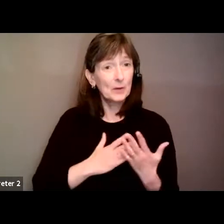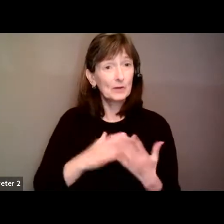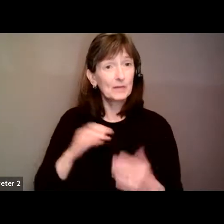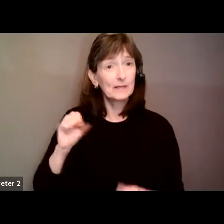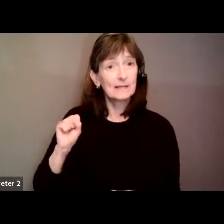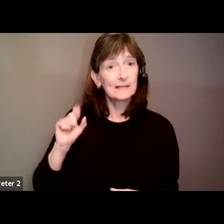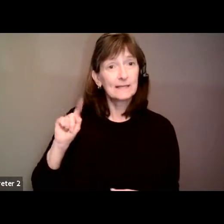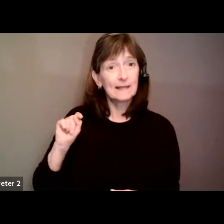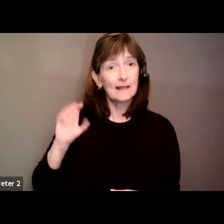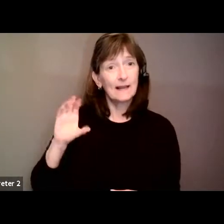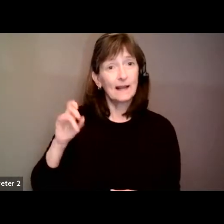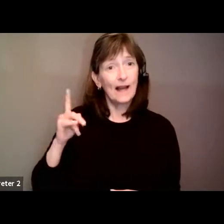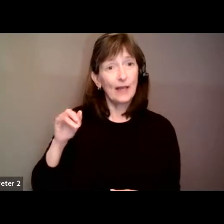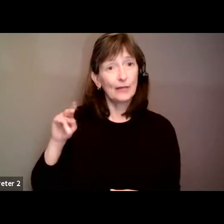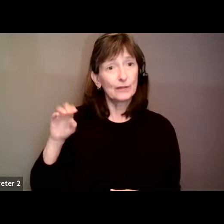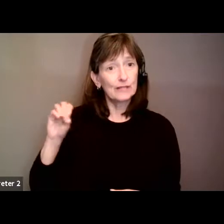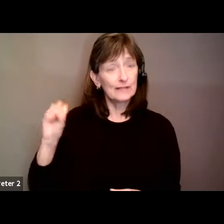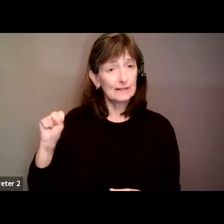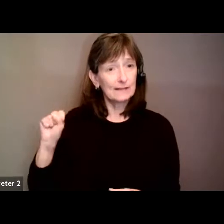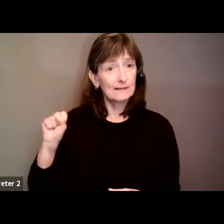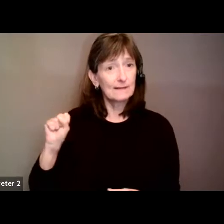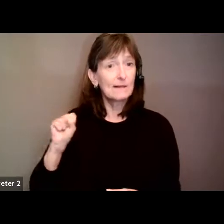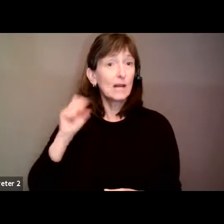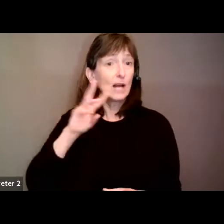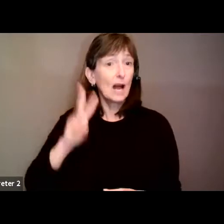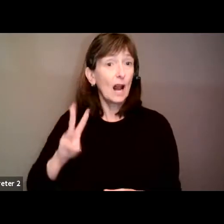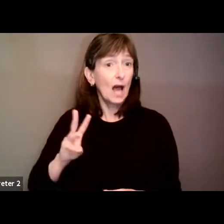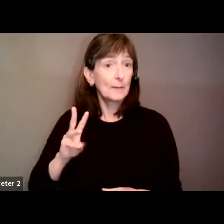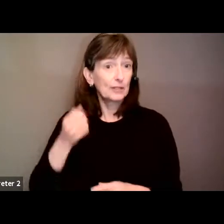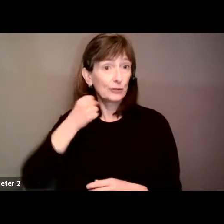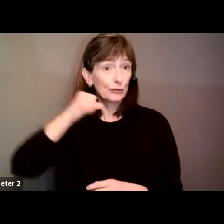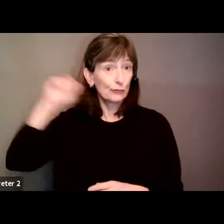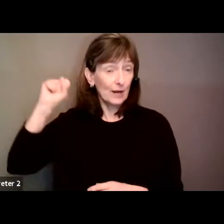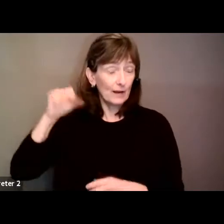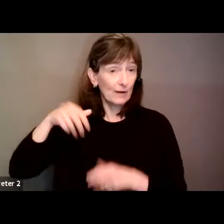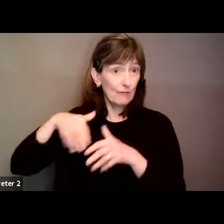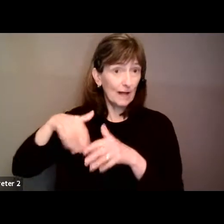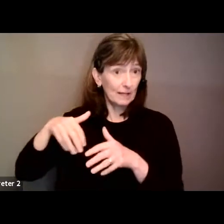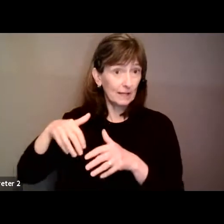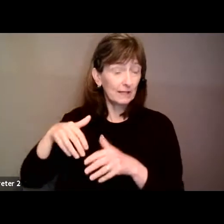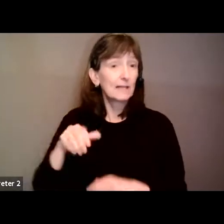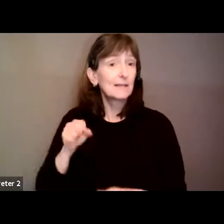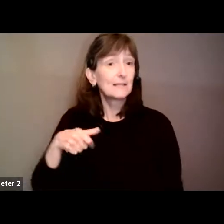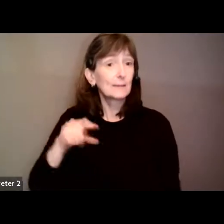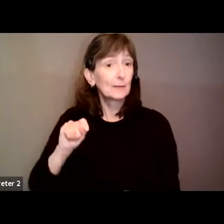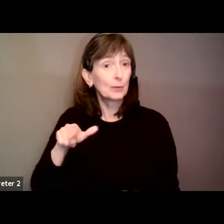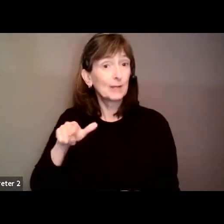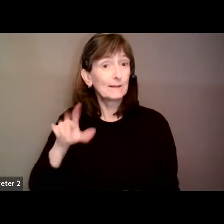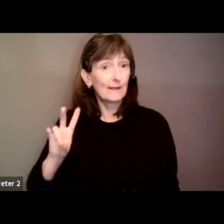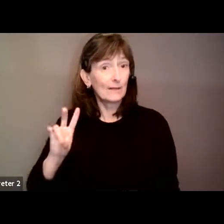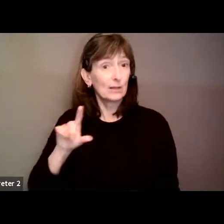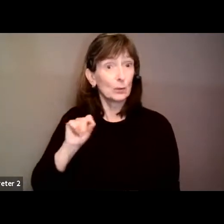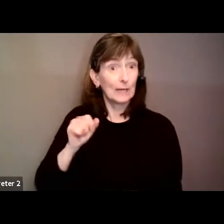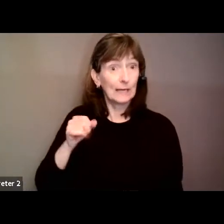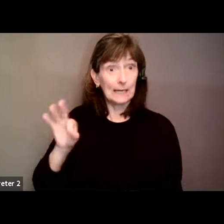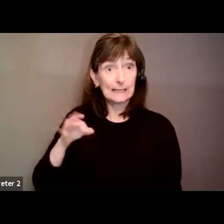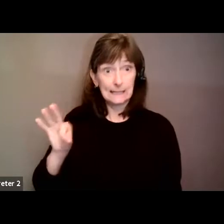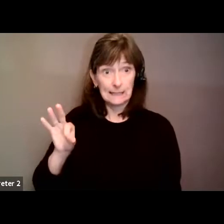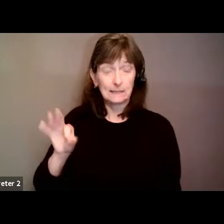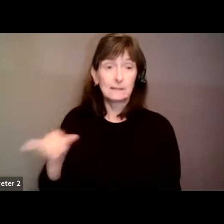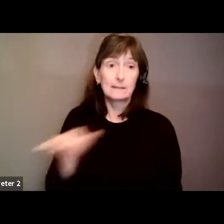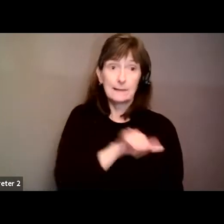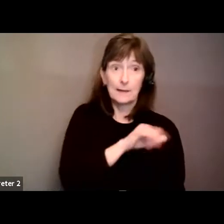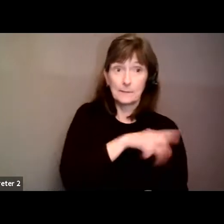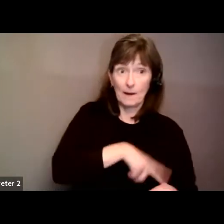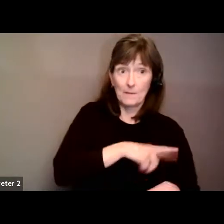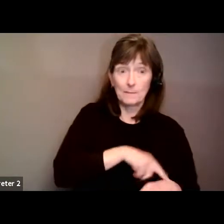Catharines Climate Strike Rally, which took place September 27th, 2019, in conjunction with the Global Climate Strike,